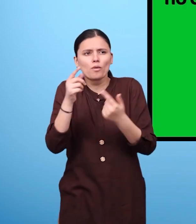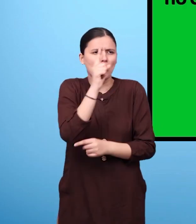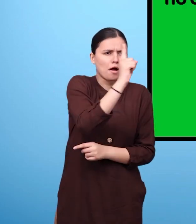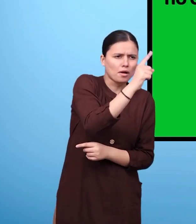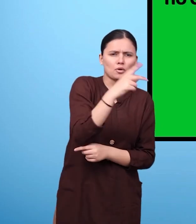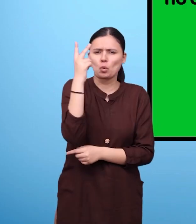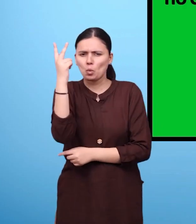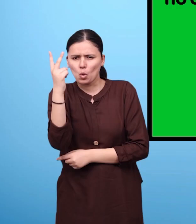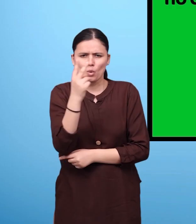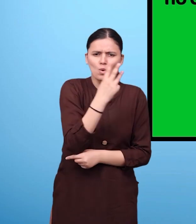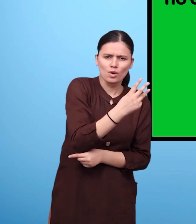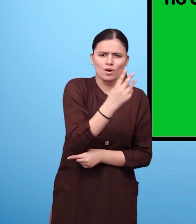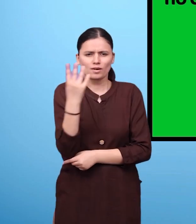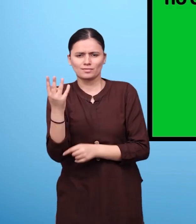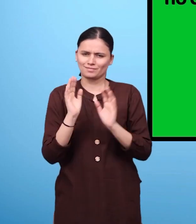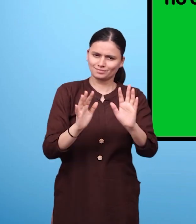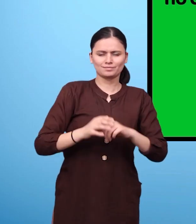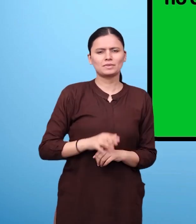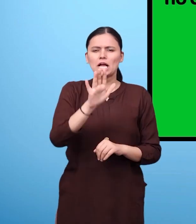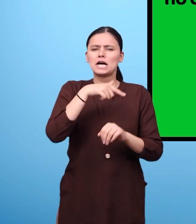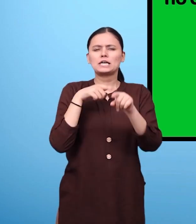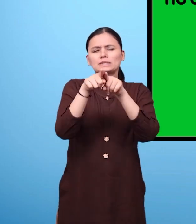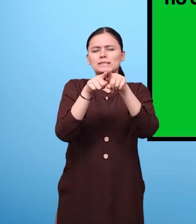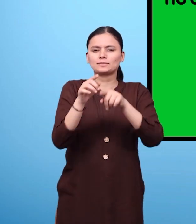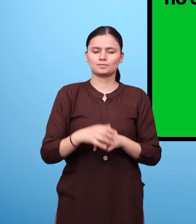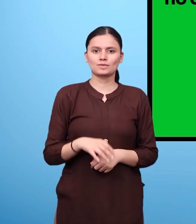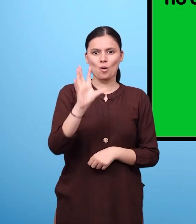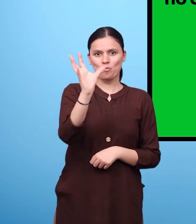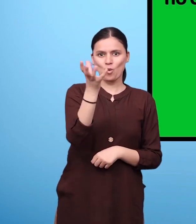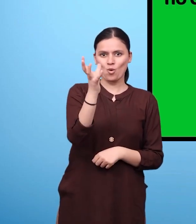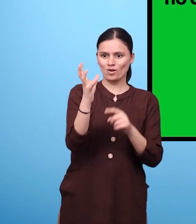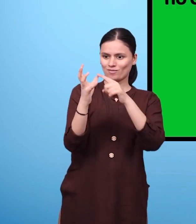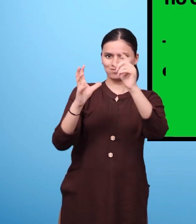which have 1, 2, 3 or no corners.